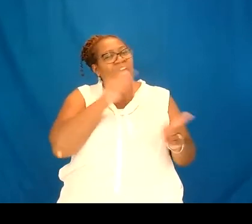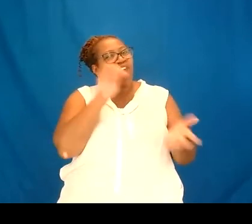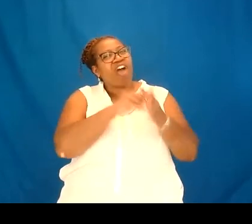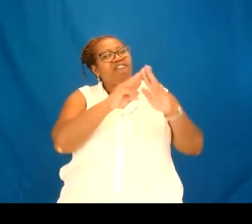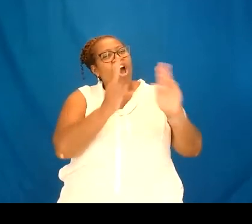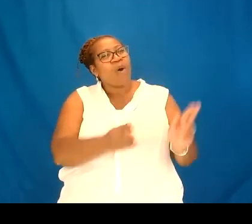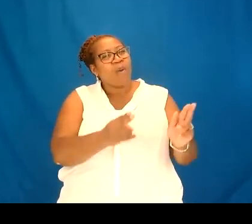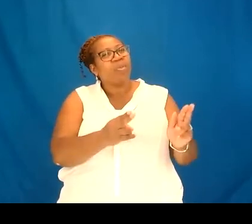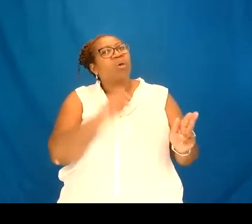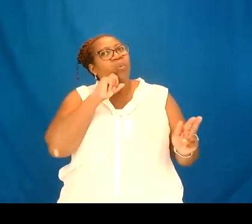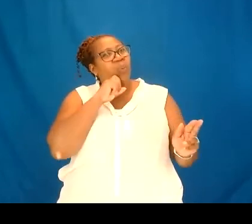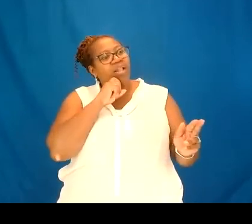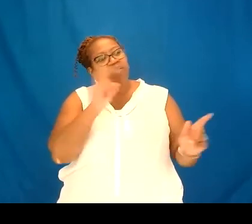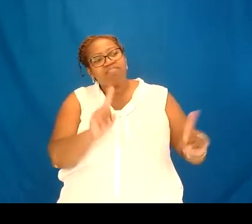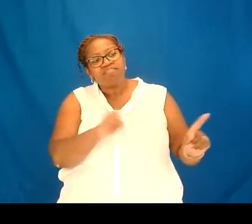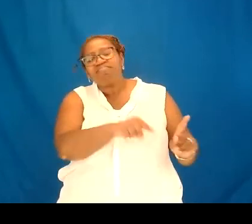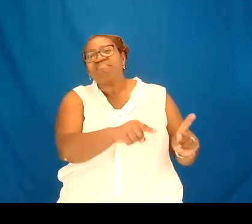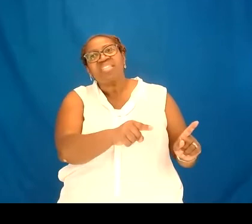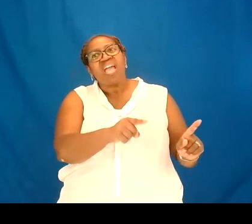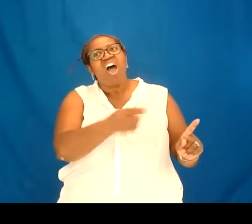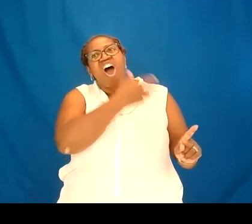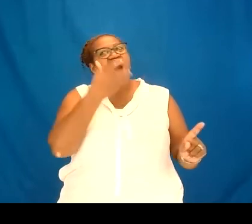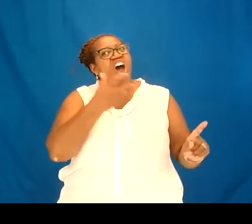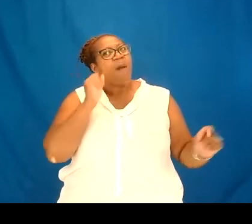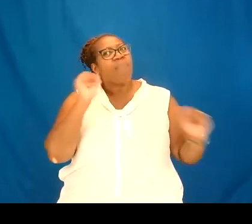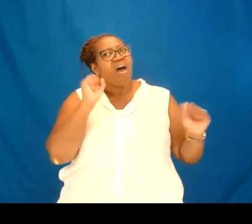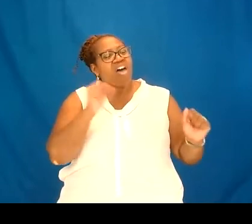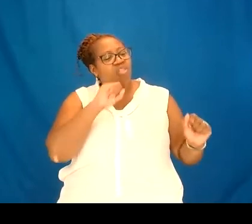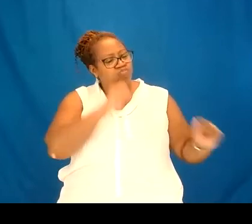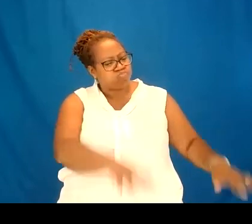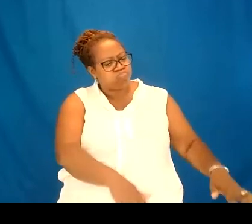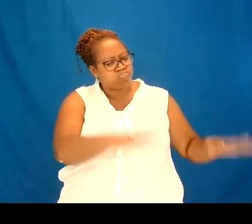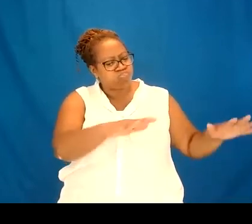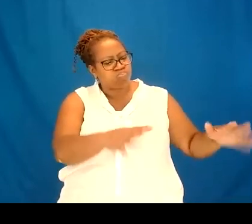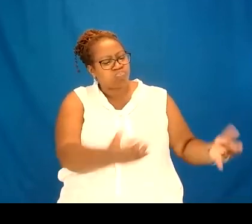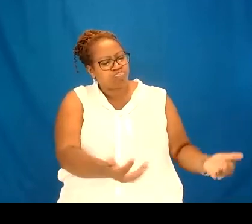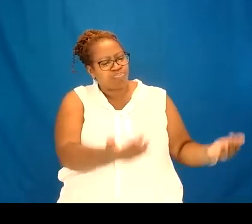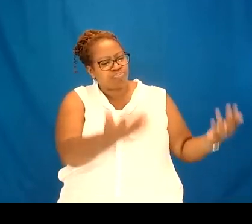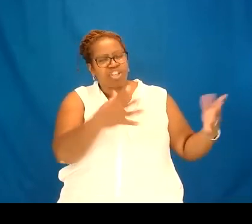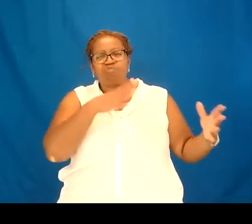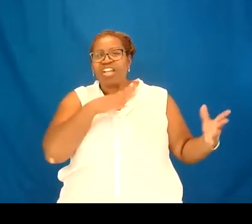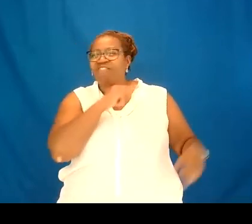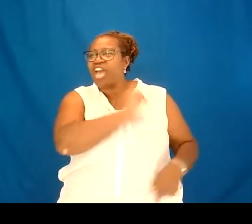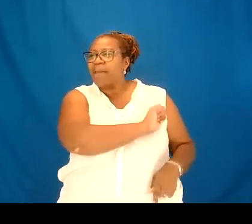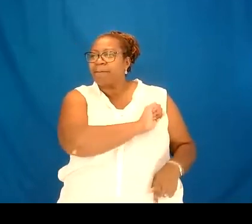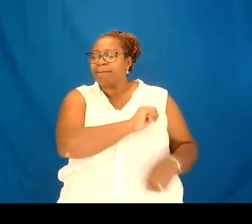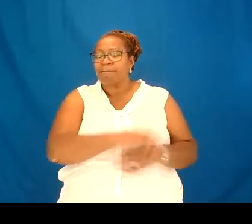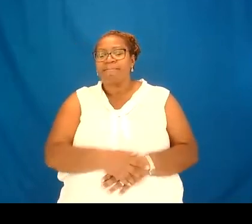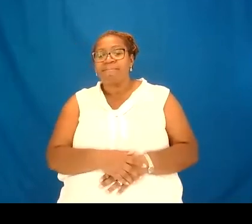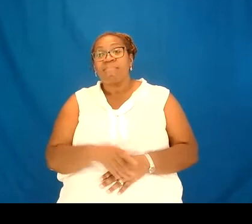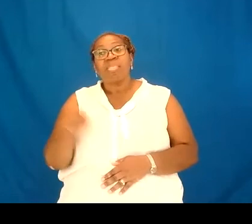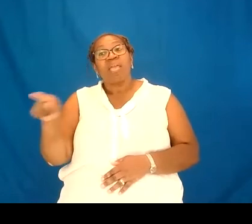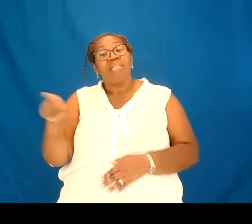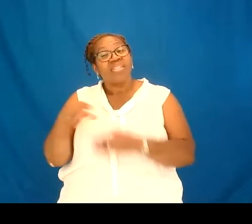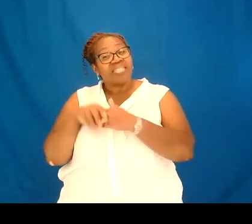for him. And this is what the disciples get from Jesus. Life is tough, and there are going to be many